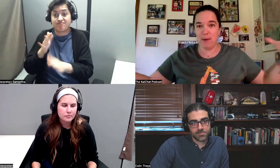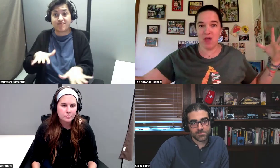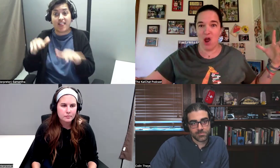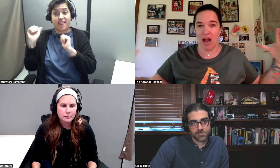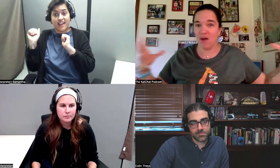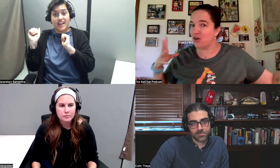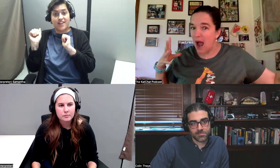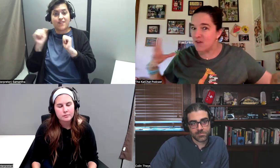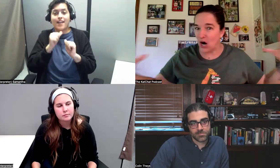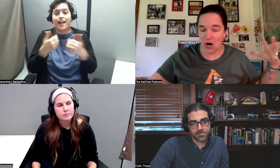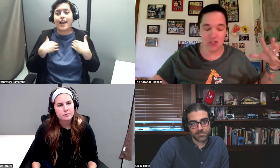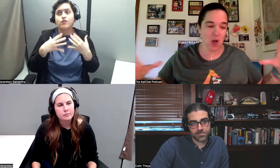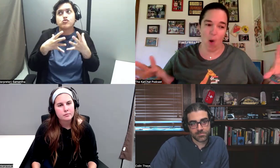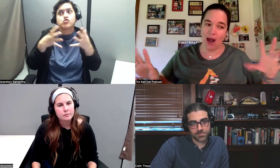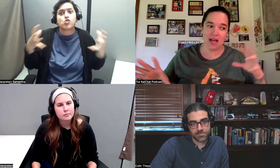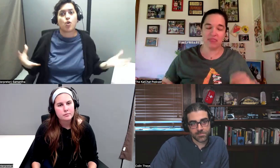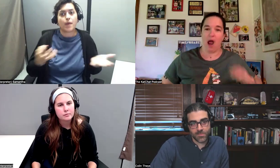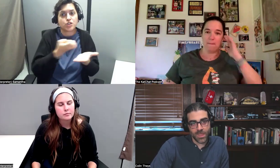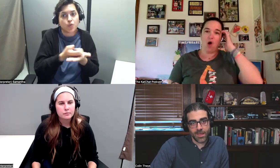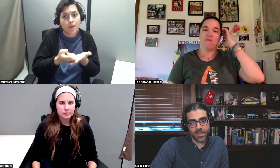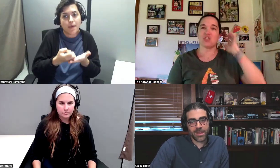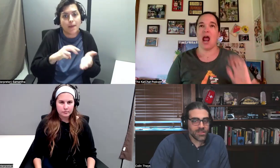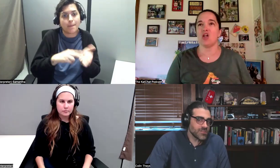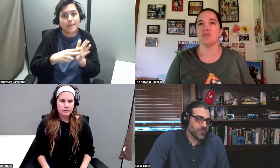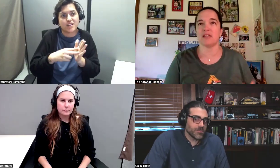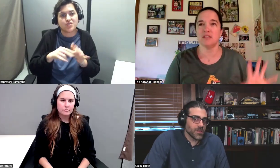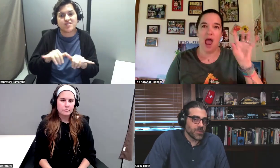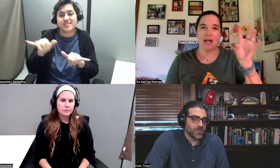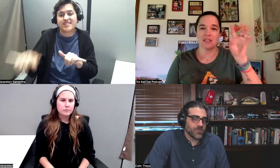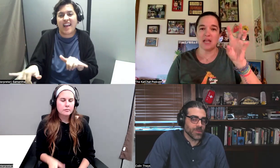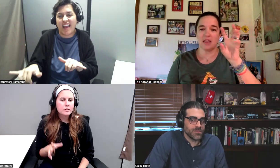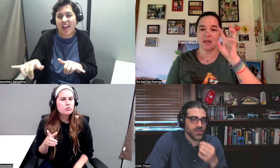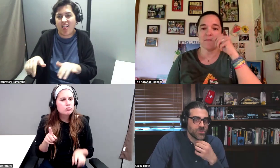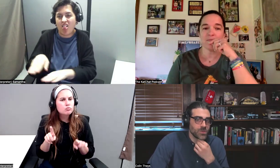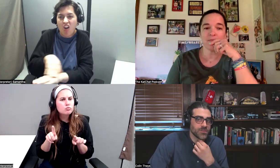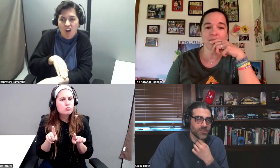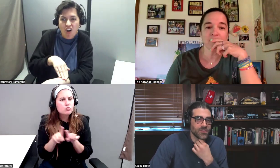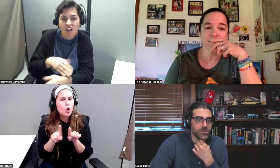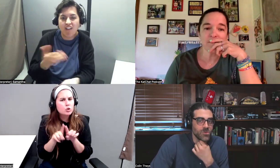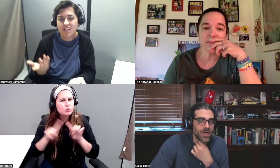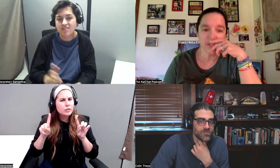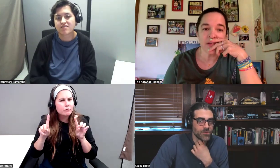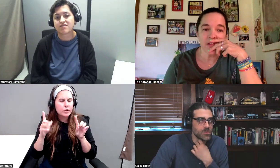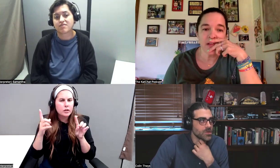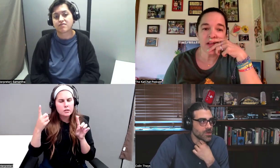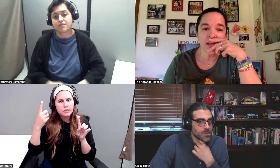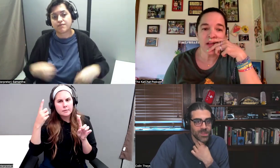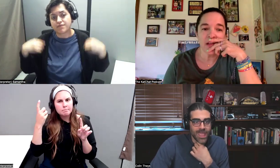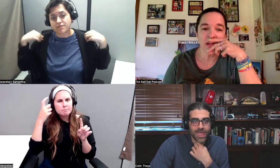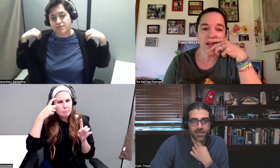If you could be there like forever, so I get that. Yeah. Out of a And it is challenge. a little bit of a different mindset too, in the sense that you have